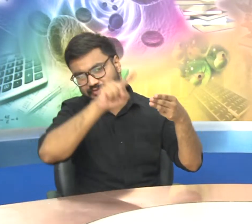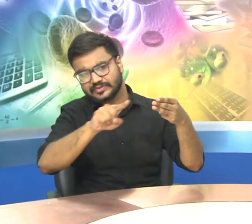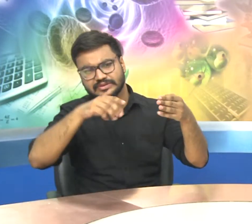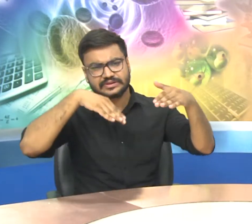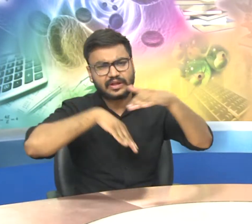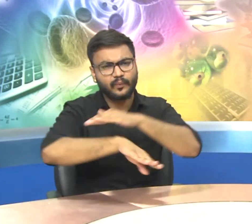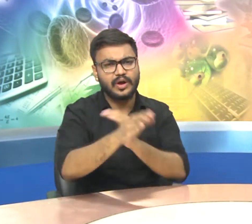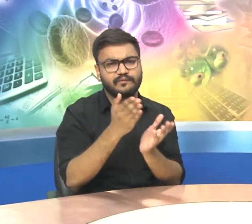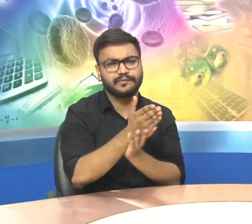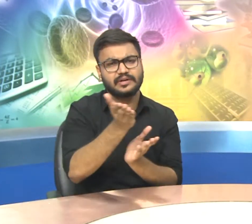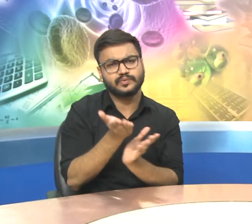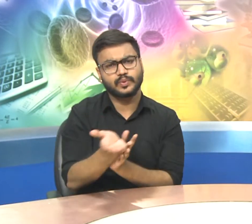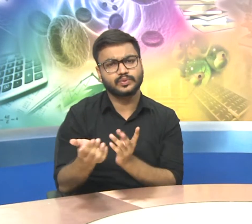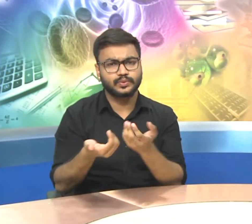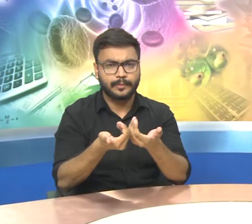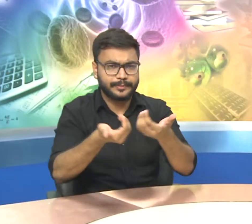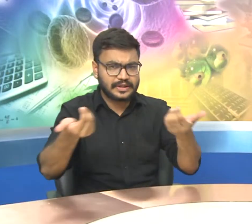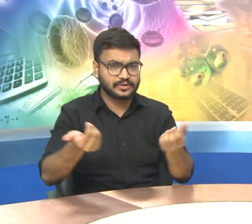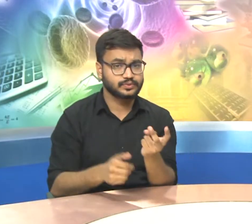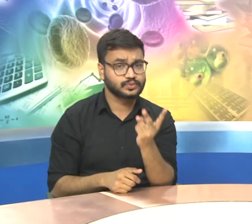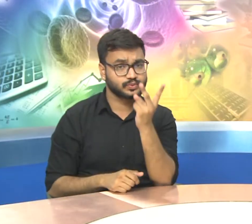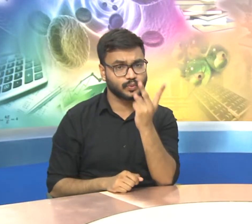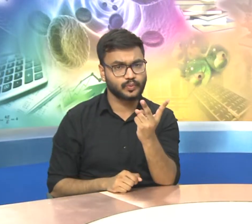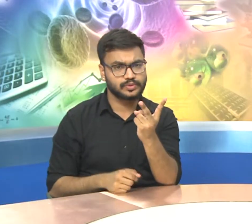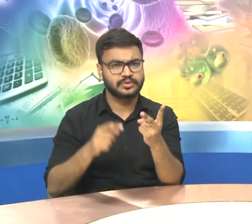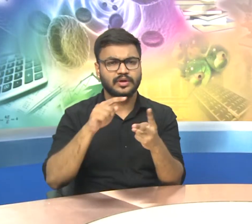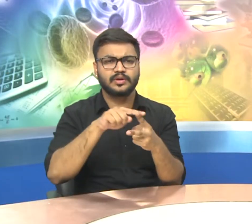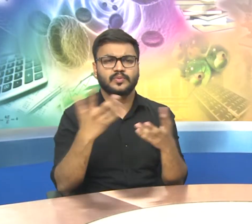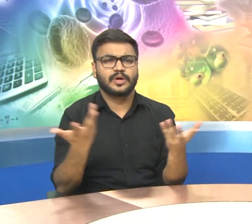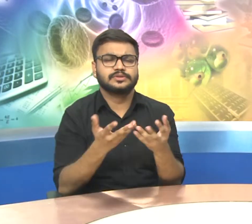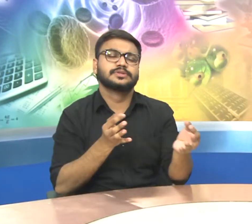two major components of ecosystem